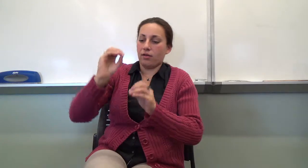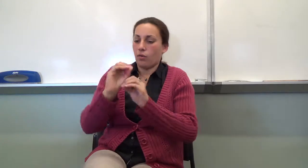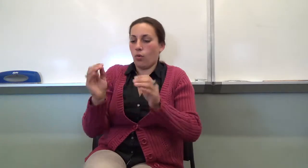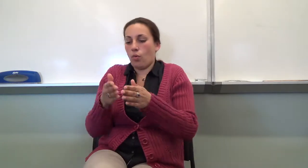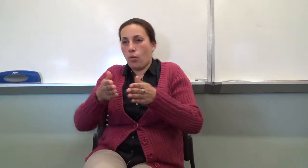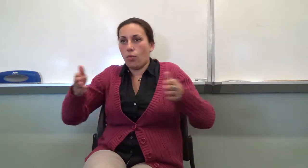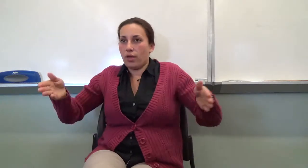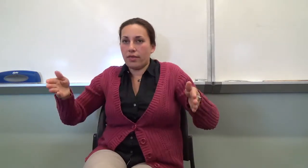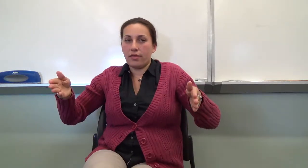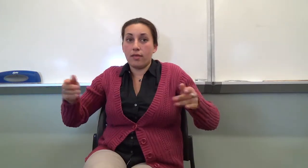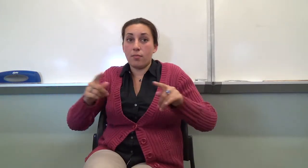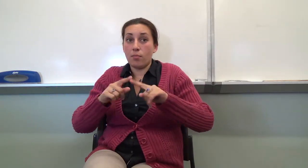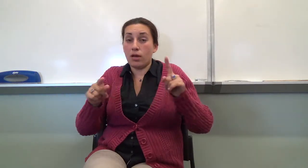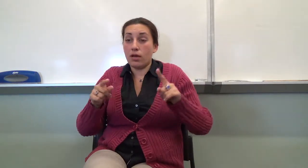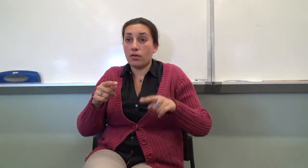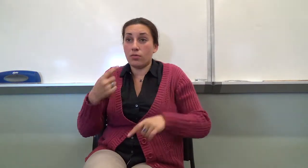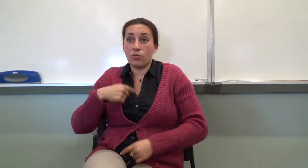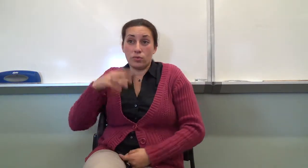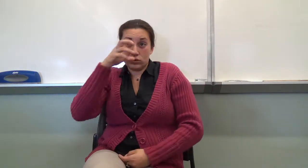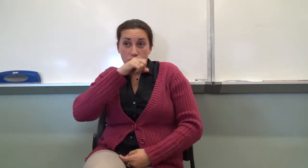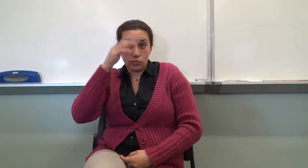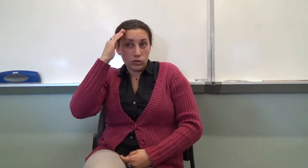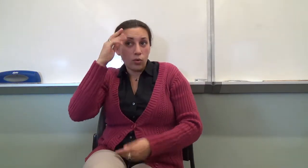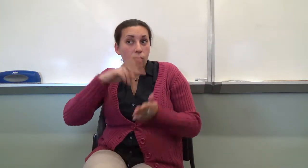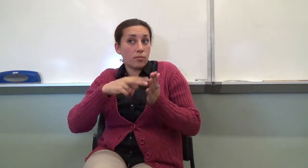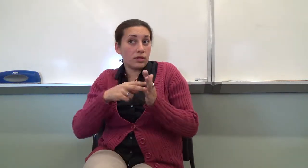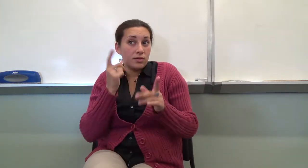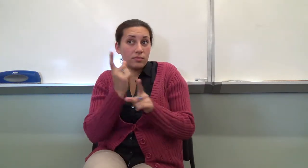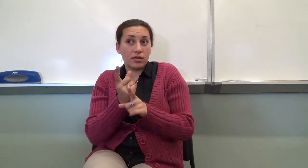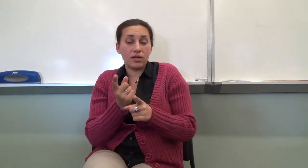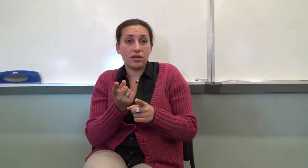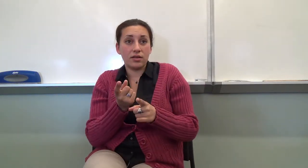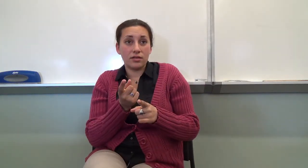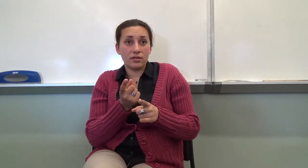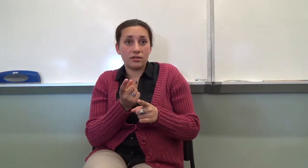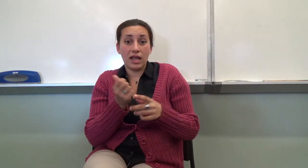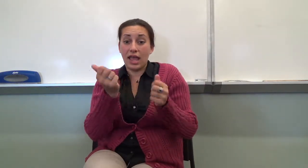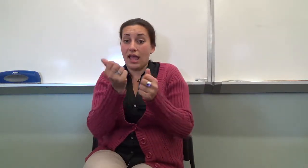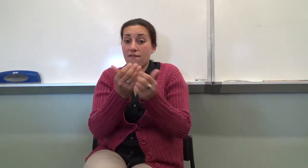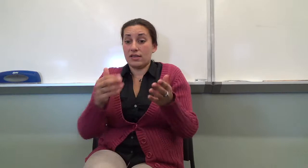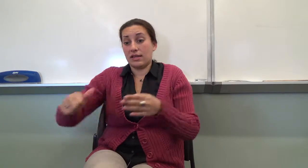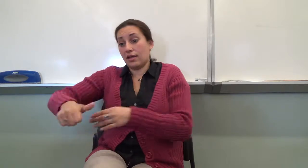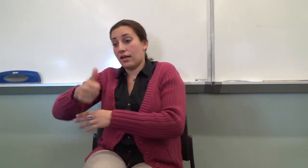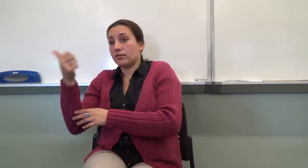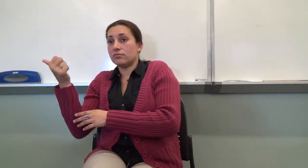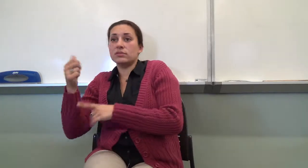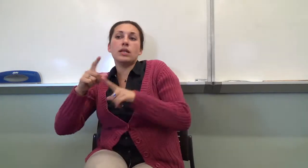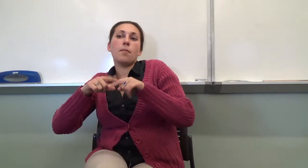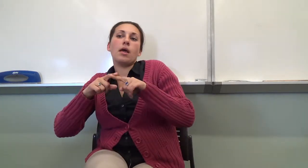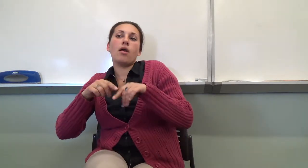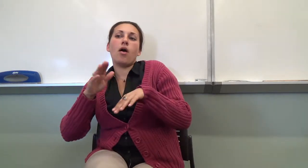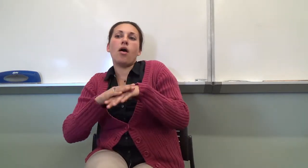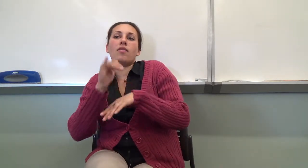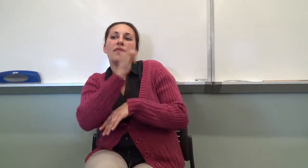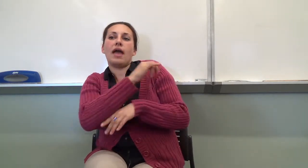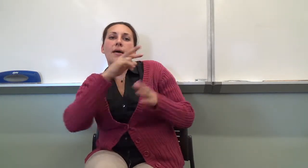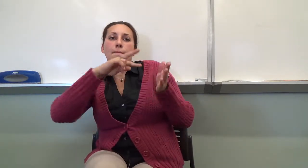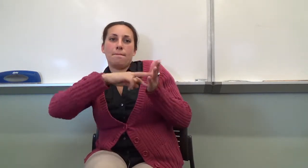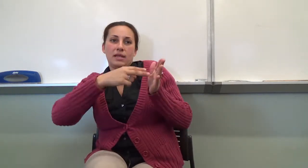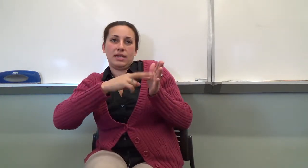And yet we assume we know what it means. Now everything else is going to be based on that definition. So everything in geometry